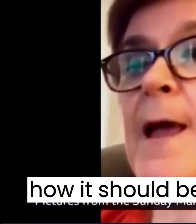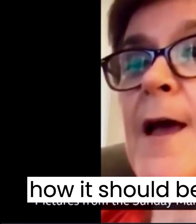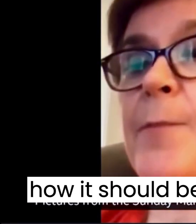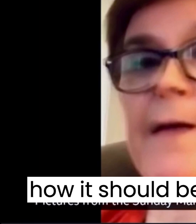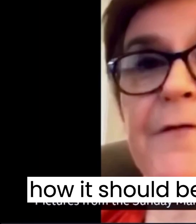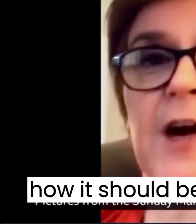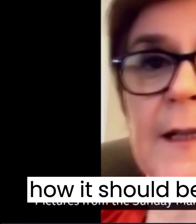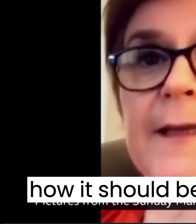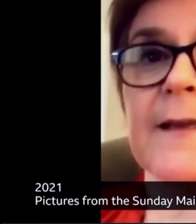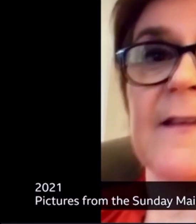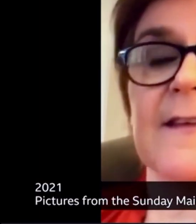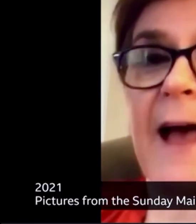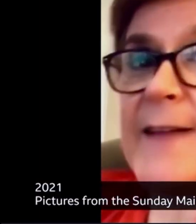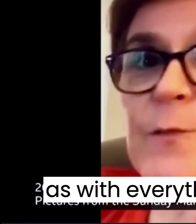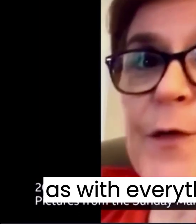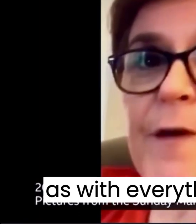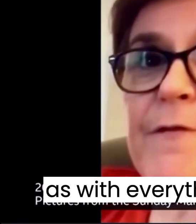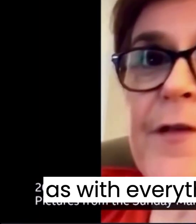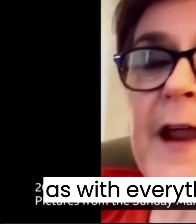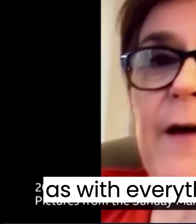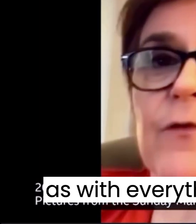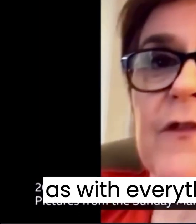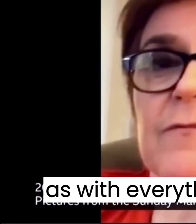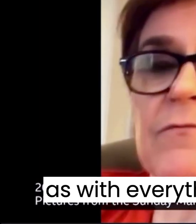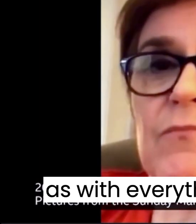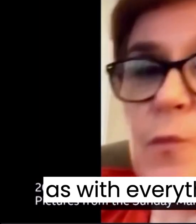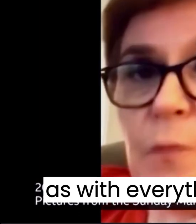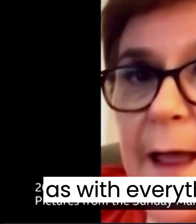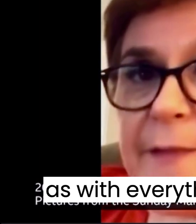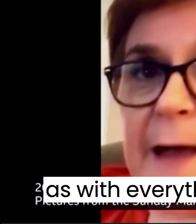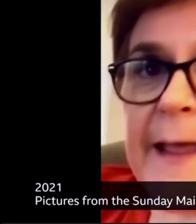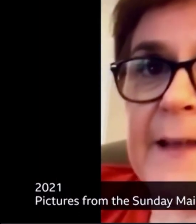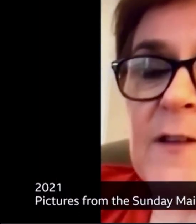be. But if there are leaks, as with everything else,